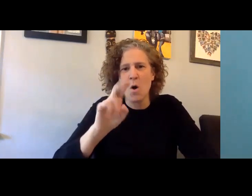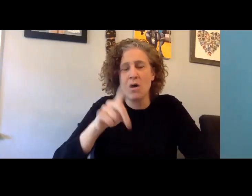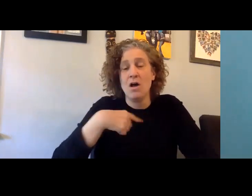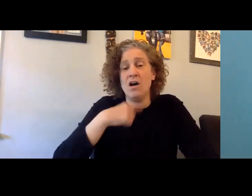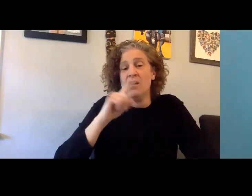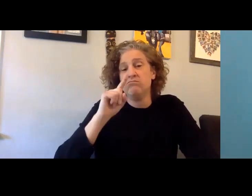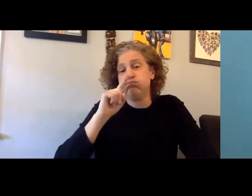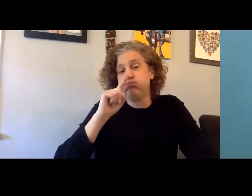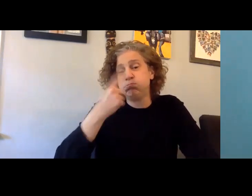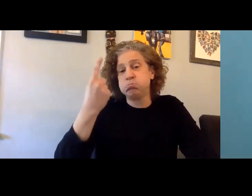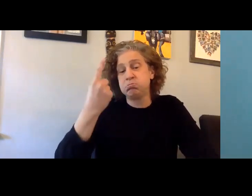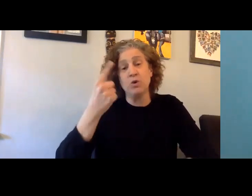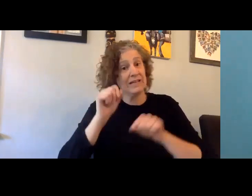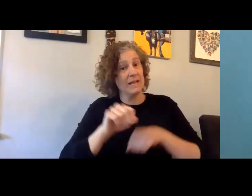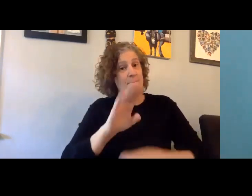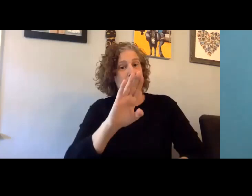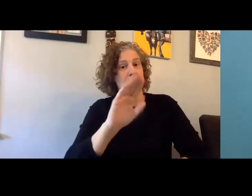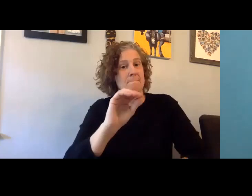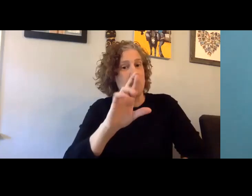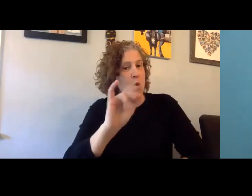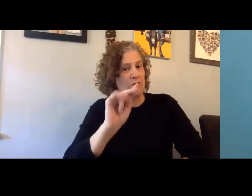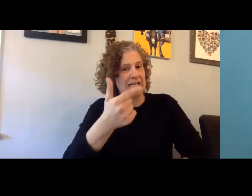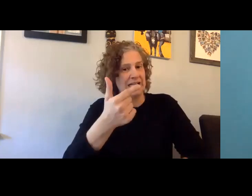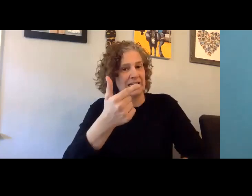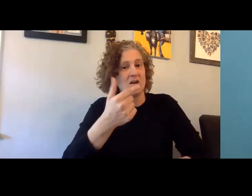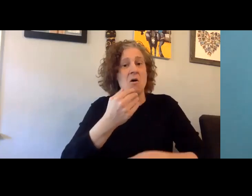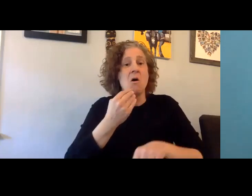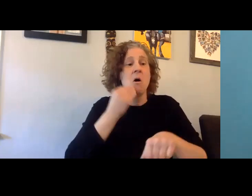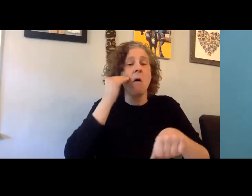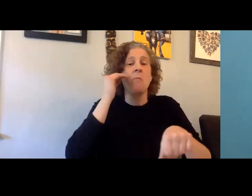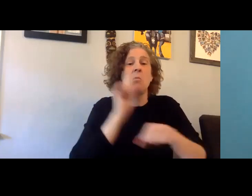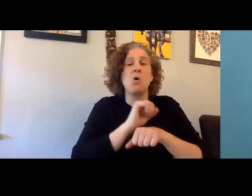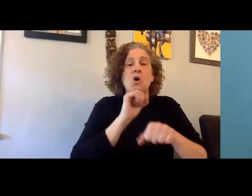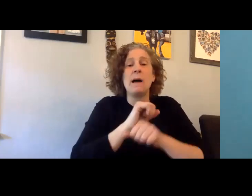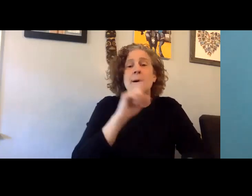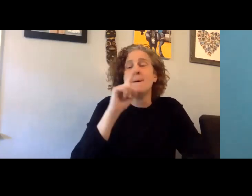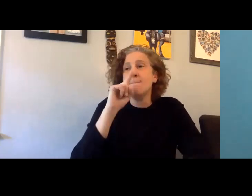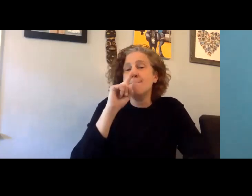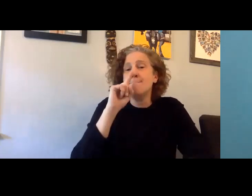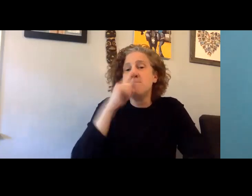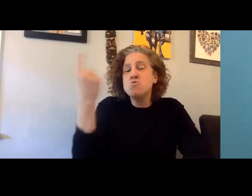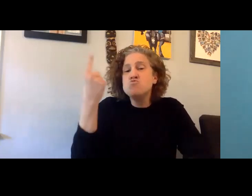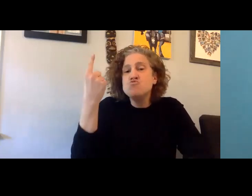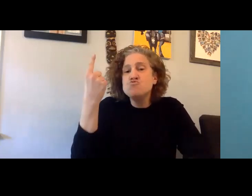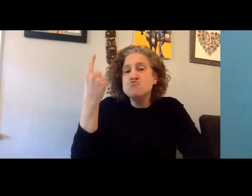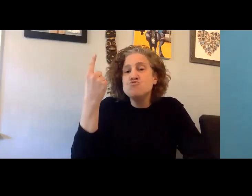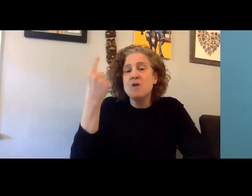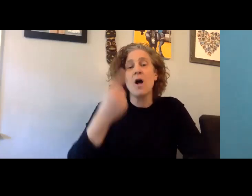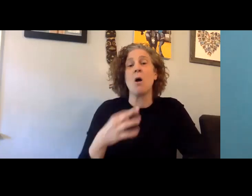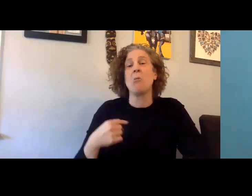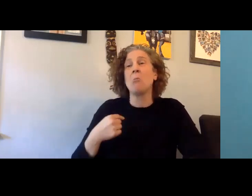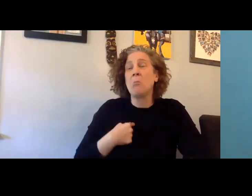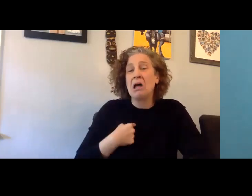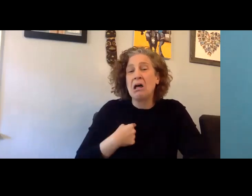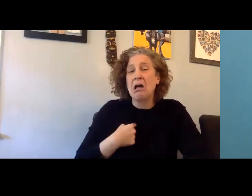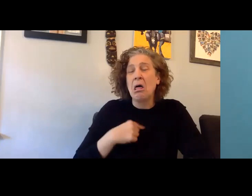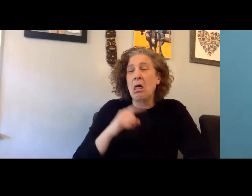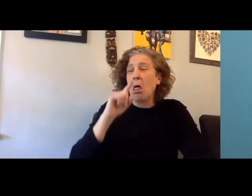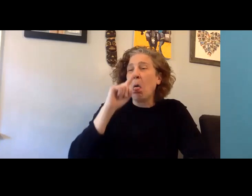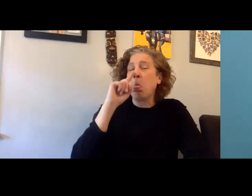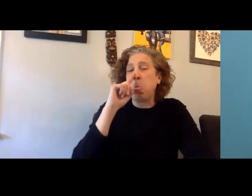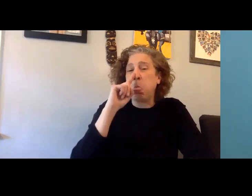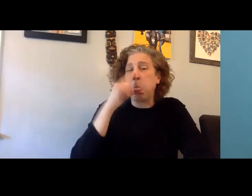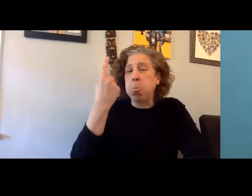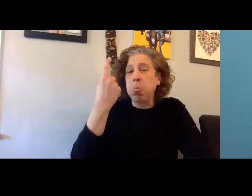Bored, I'm bored. You can be boring. This homework is boring.